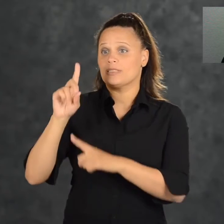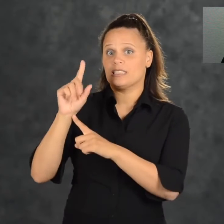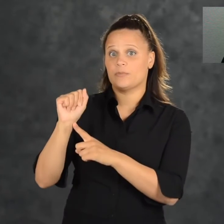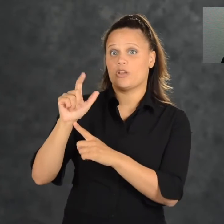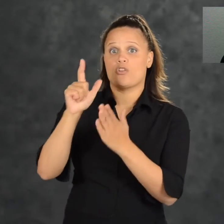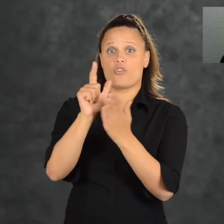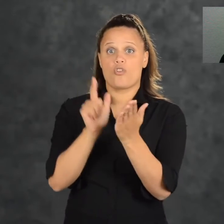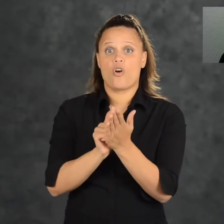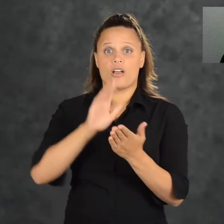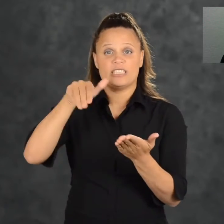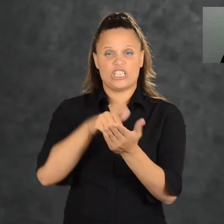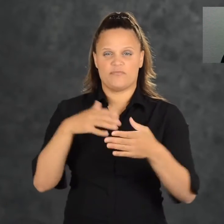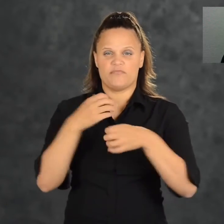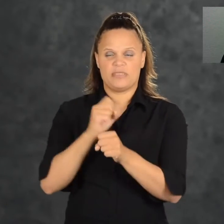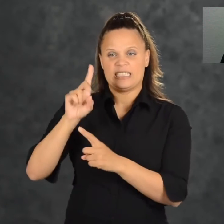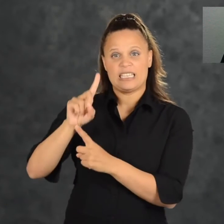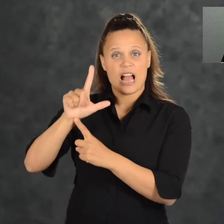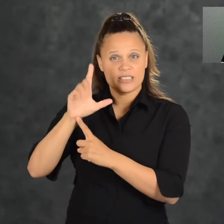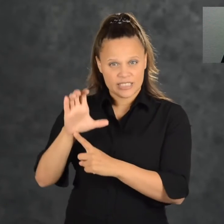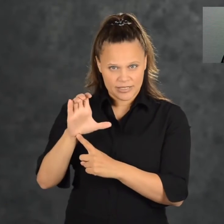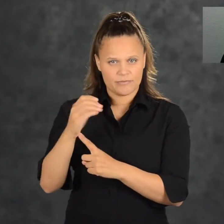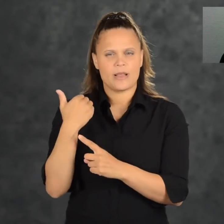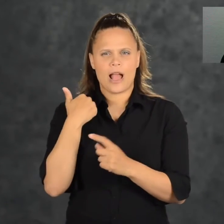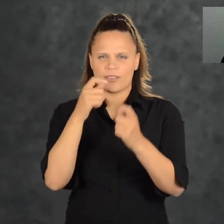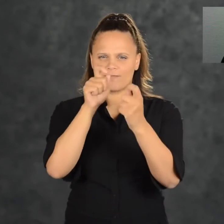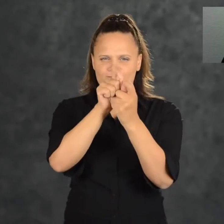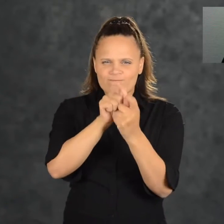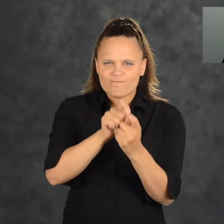They are required to translate the message into your preferred language.